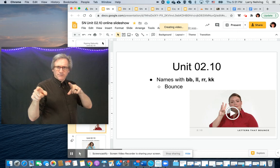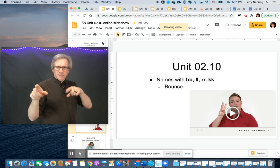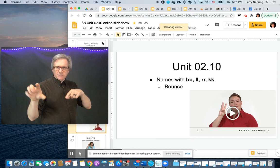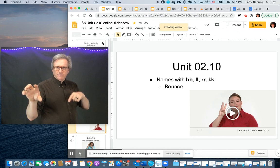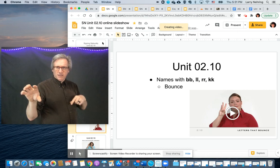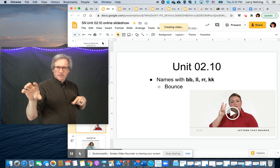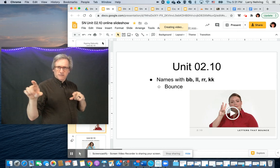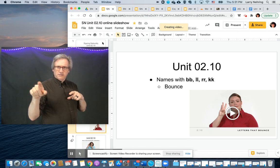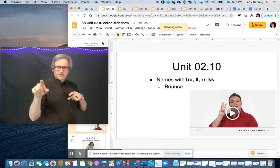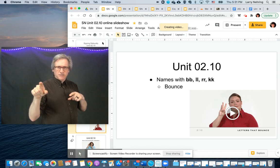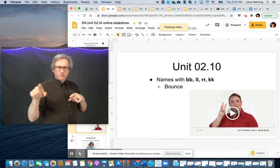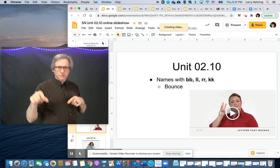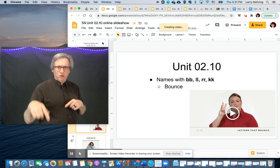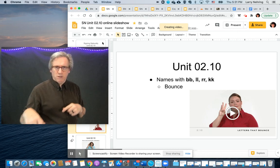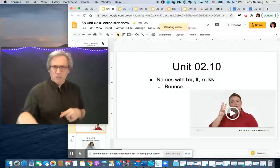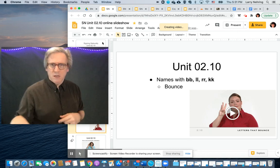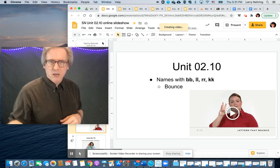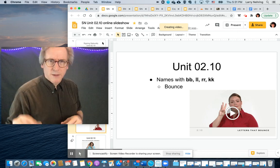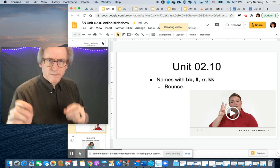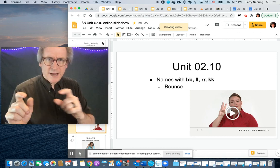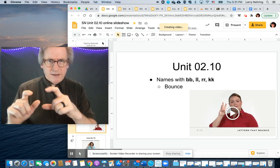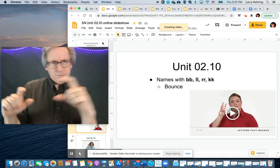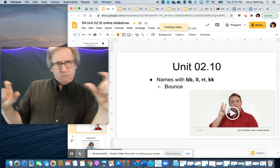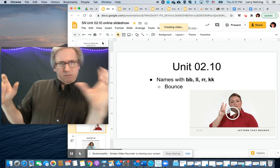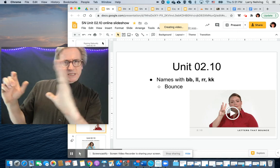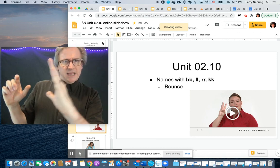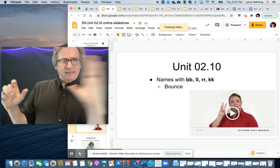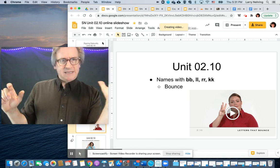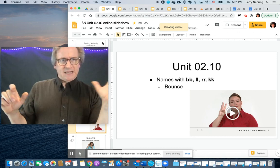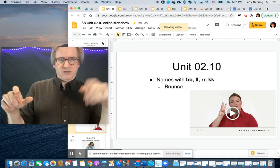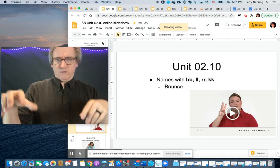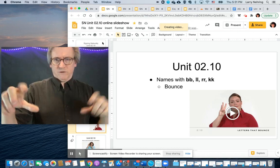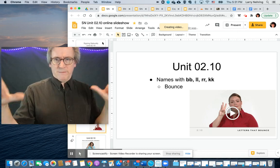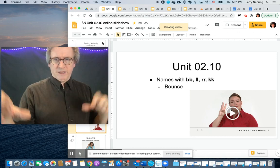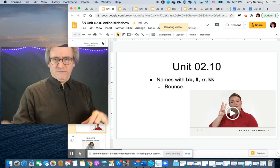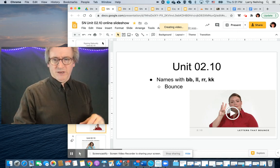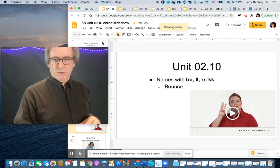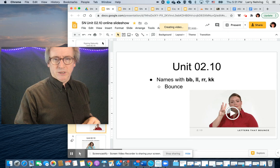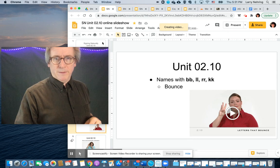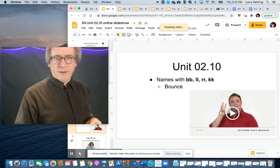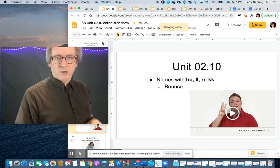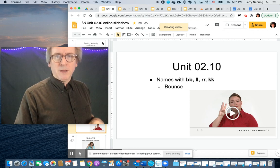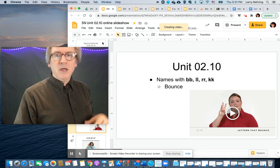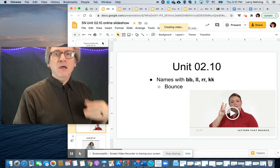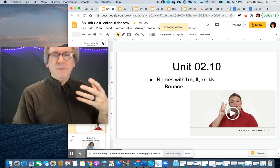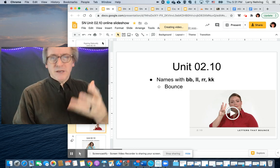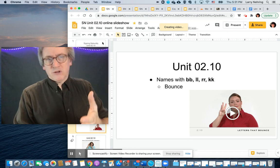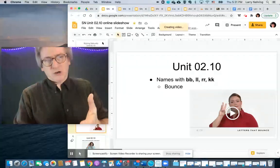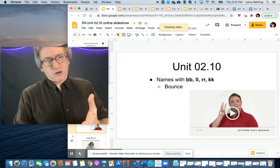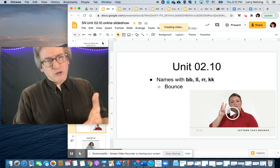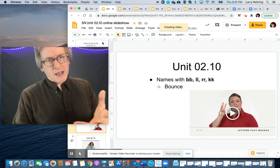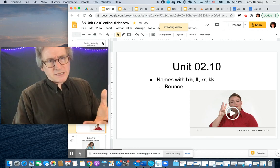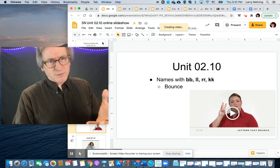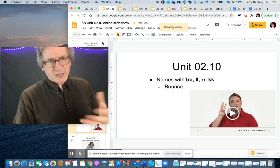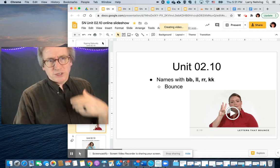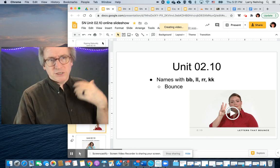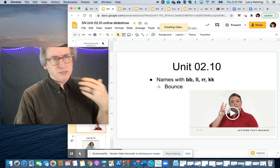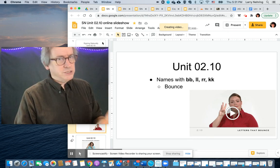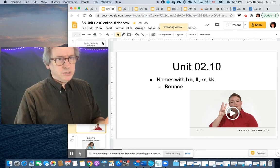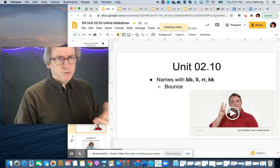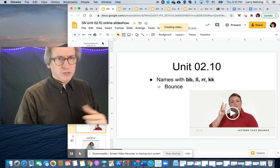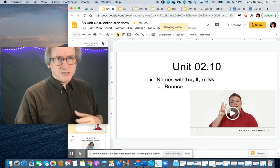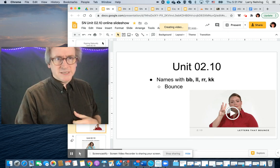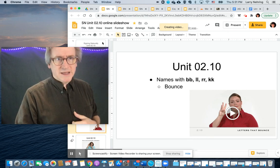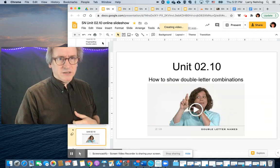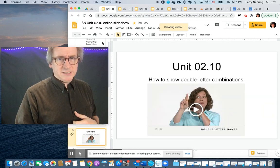rearrange this because I feel like that's too small. I can slide the text over and make the video a little bit bigger. But they're good